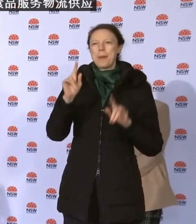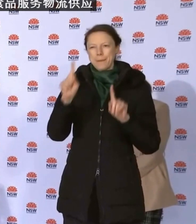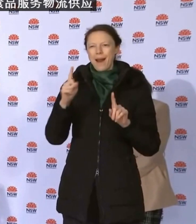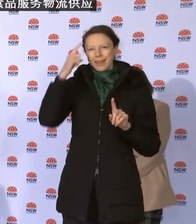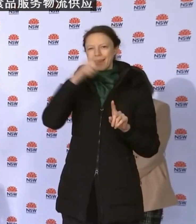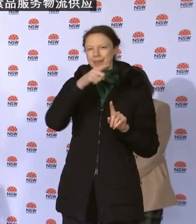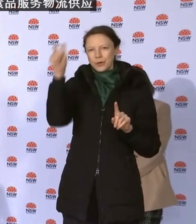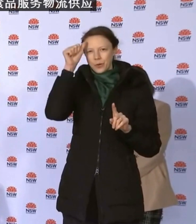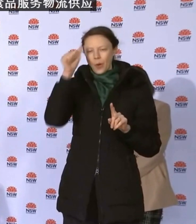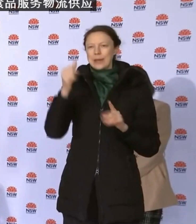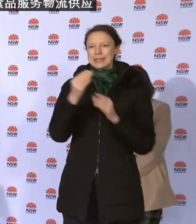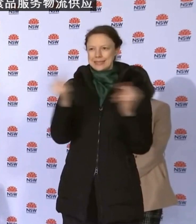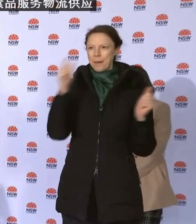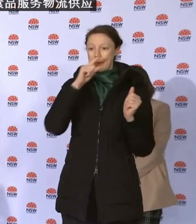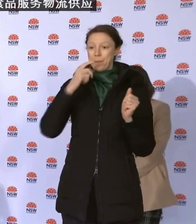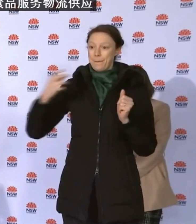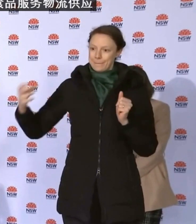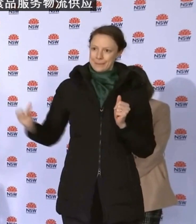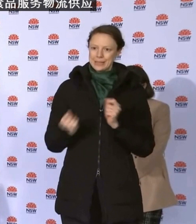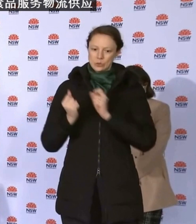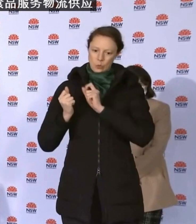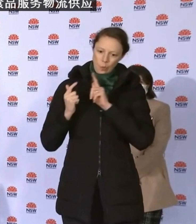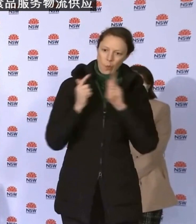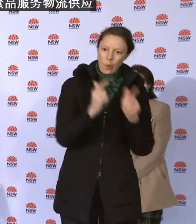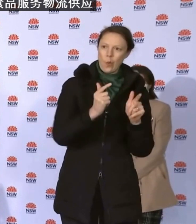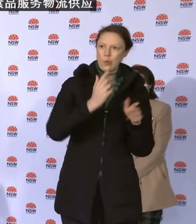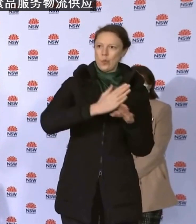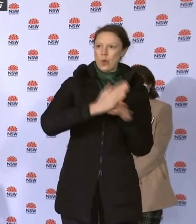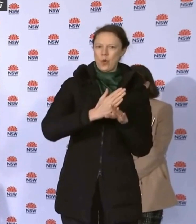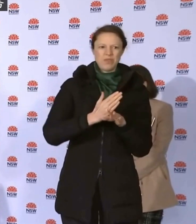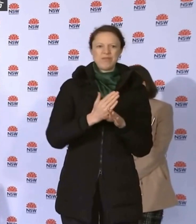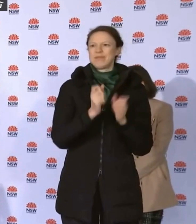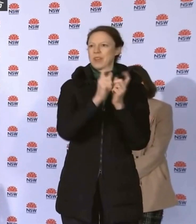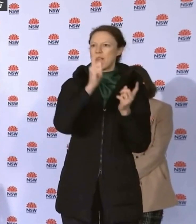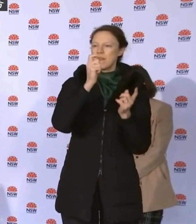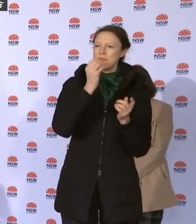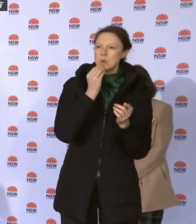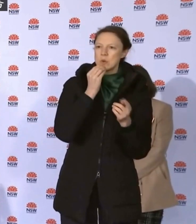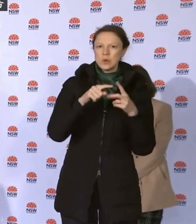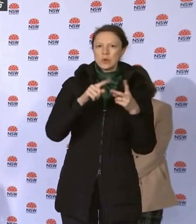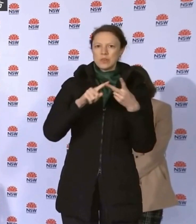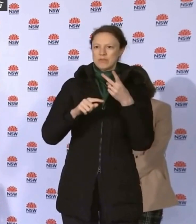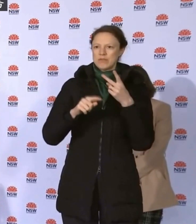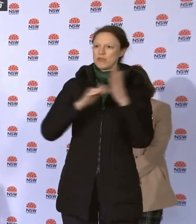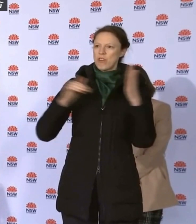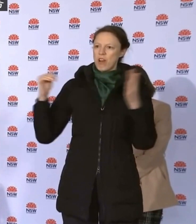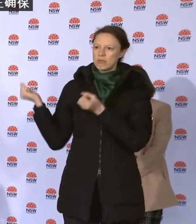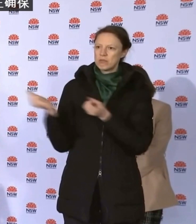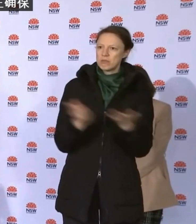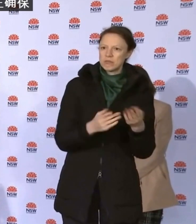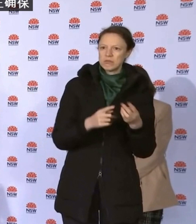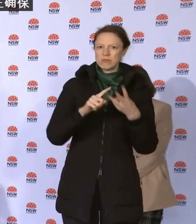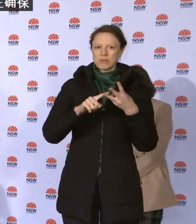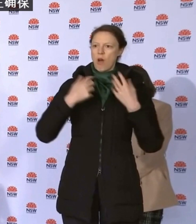what we mean. We need to maintain our food services, logistics supply. We need hospitals and health services to